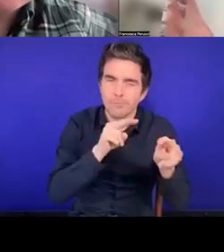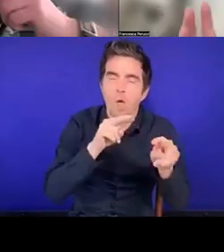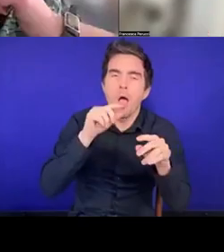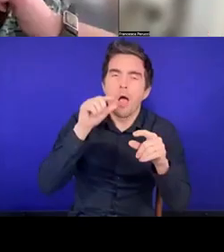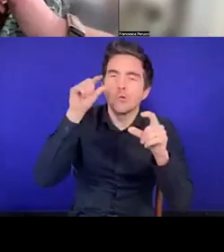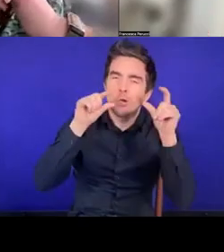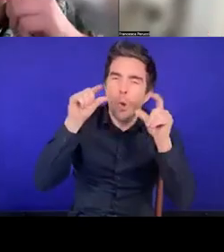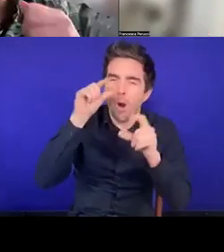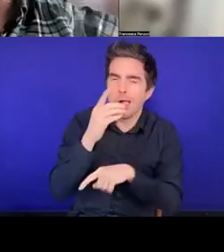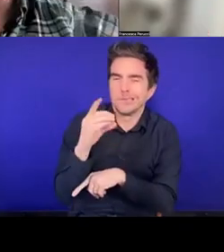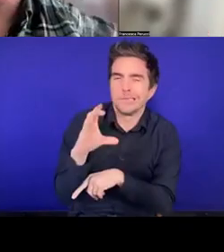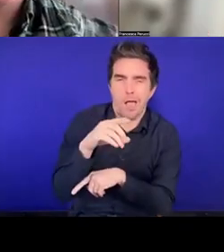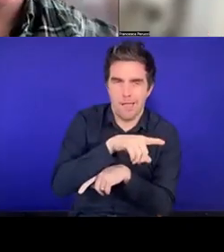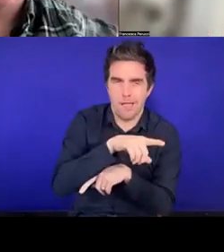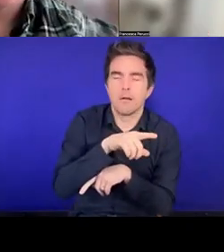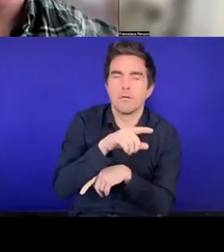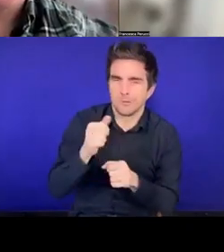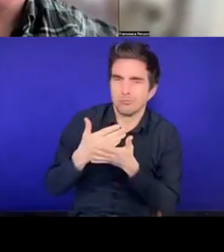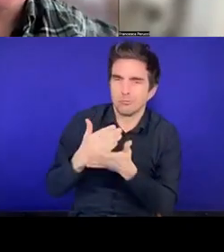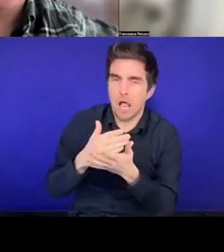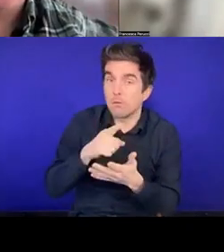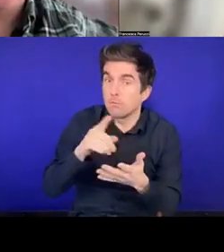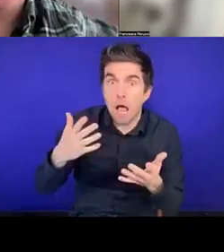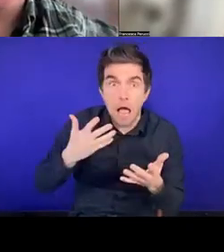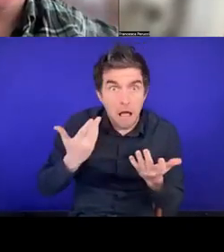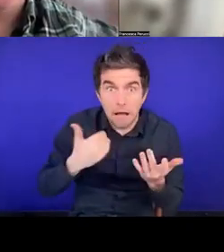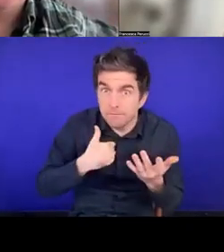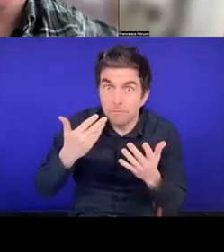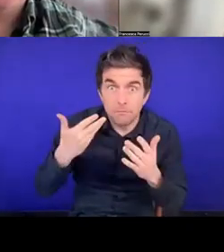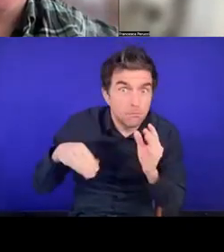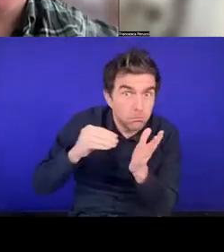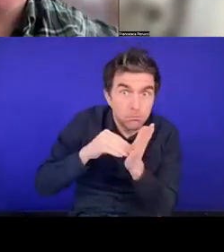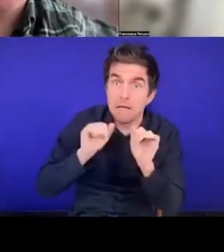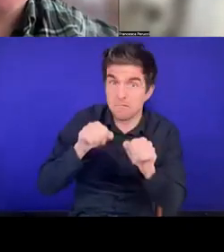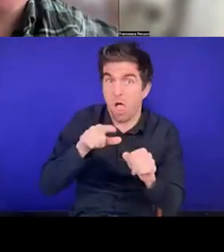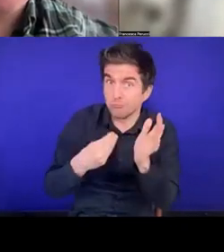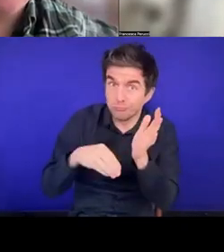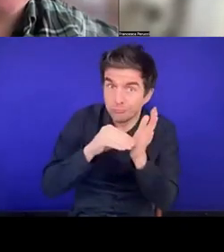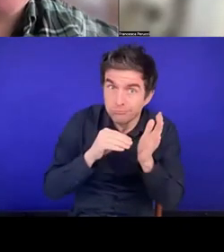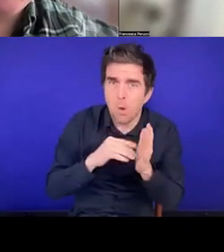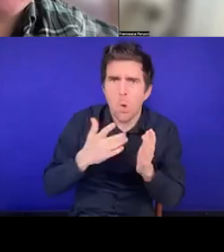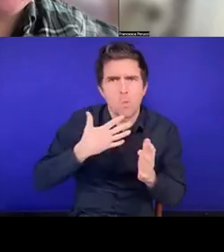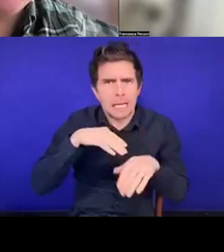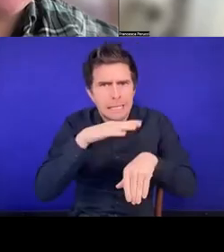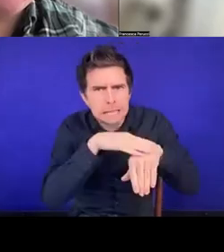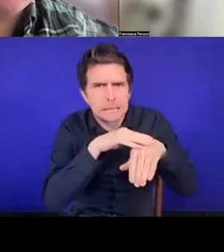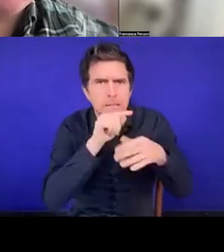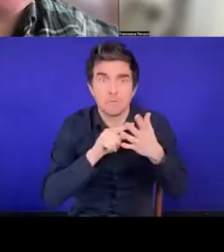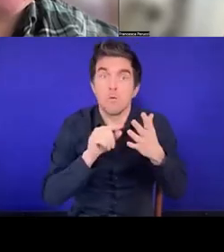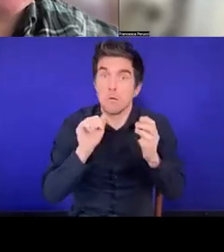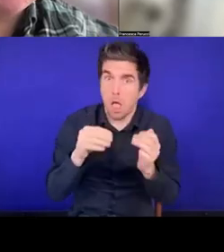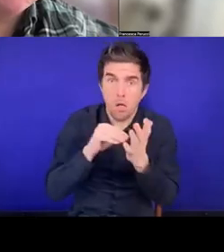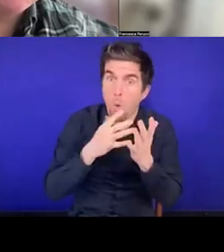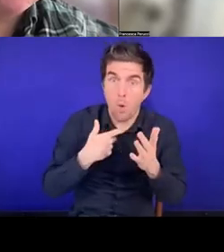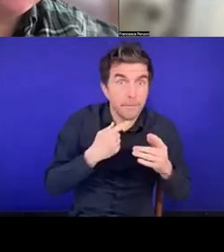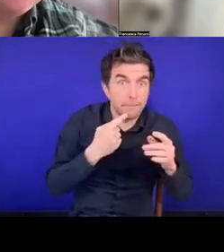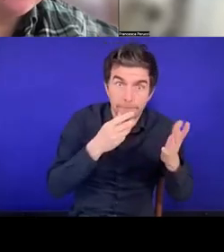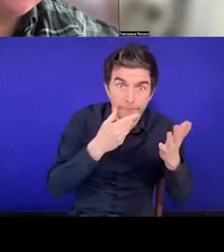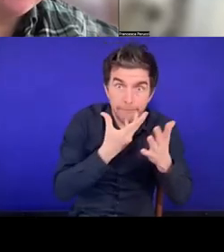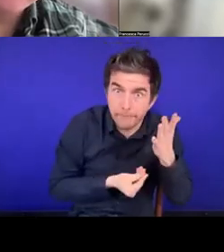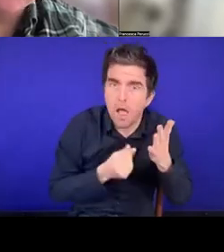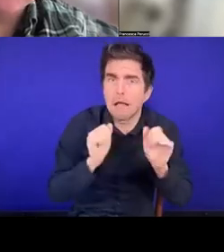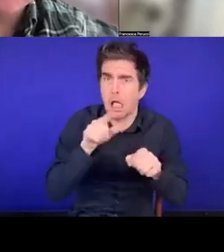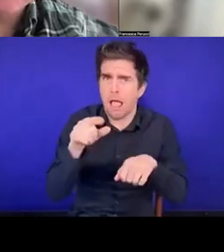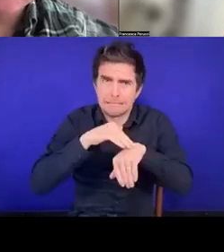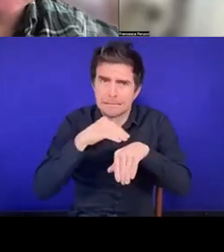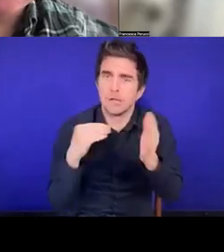want to flag something that we missed that is really terrible that we missed and that should be covered, we'll make sure that